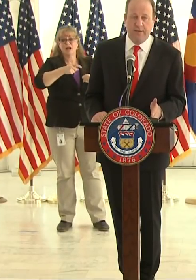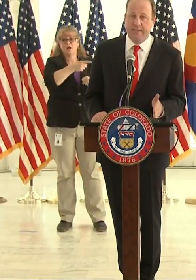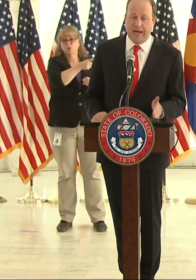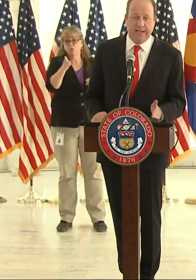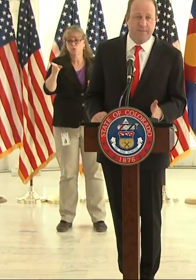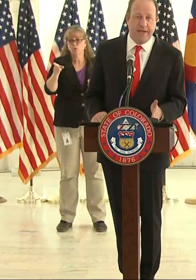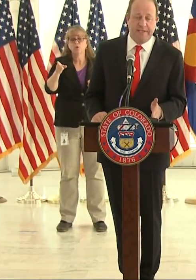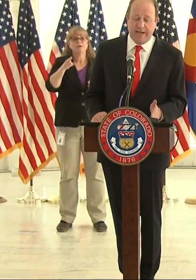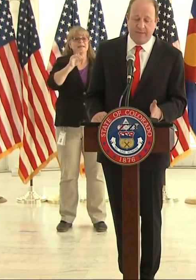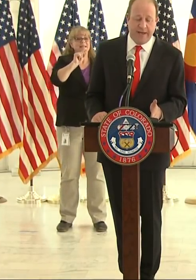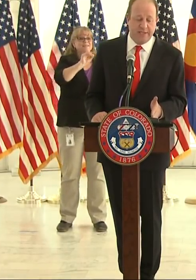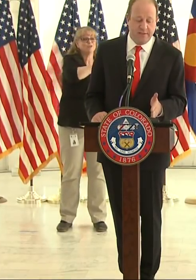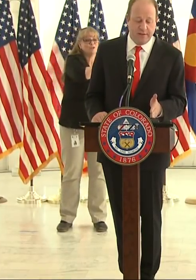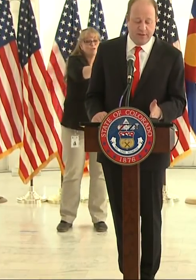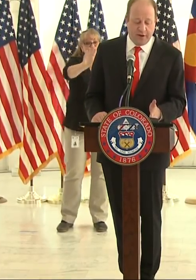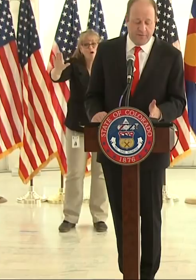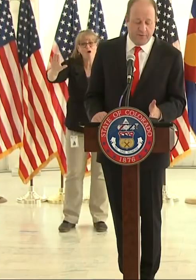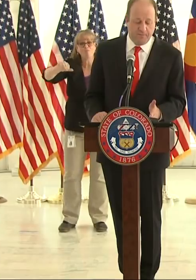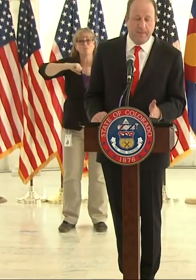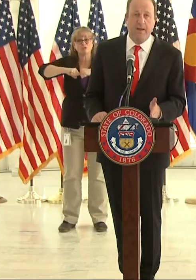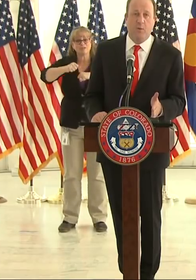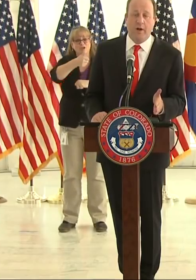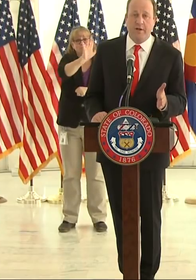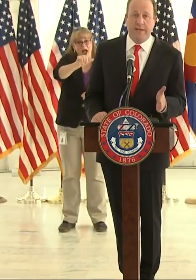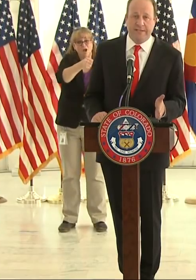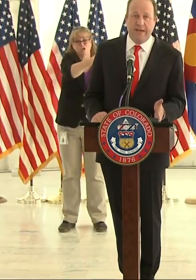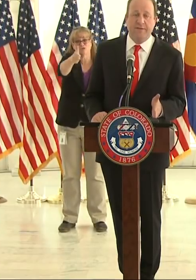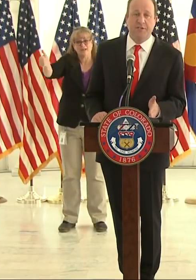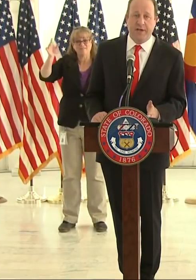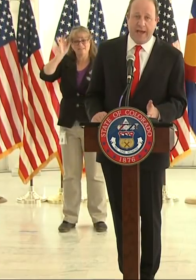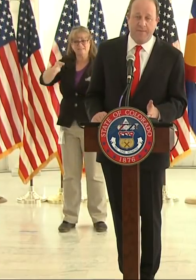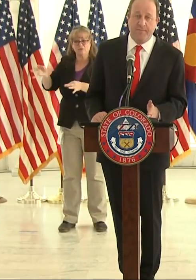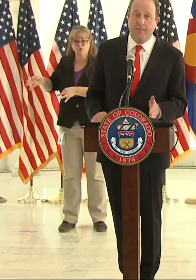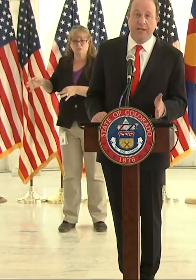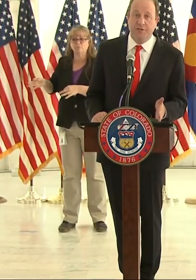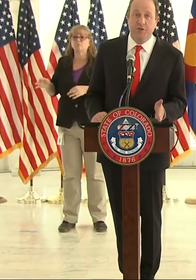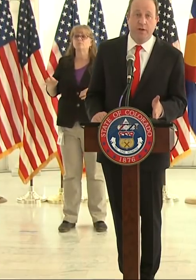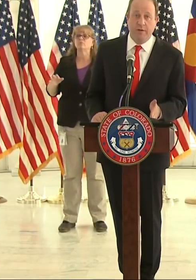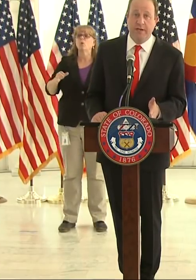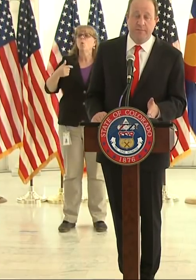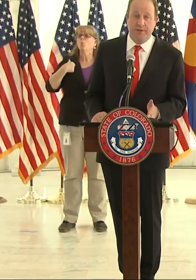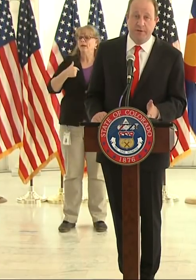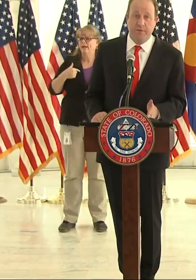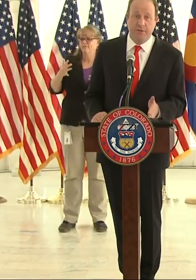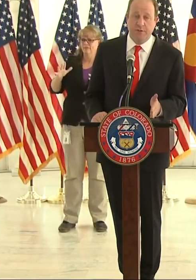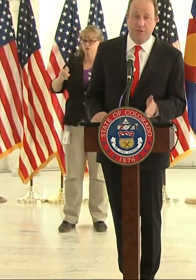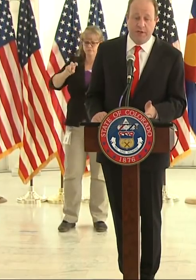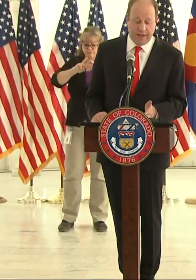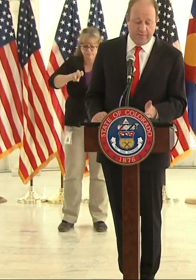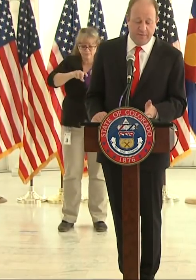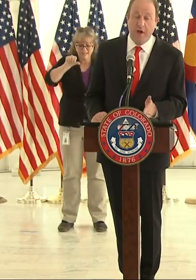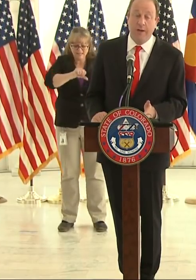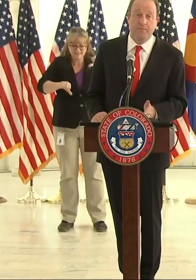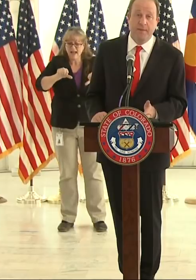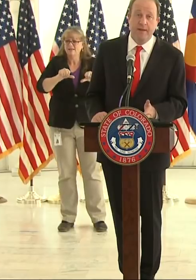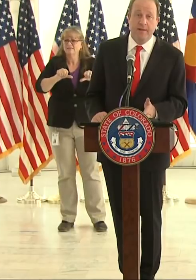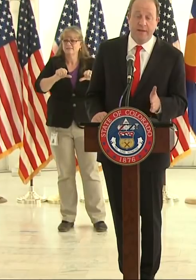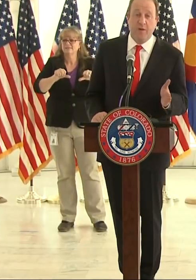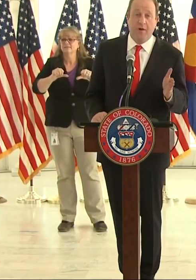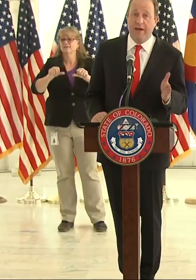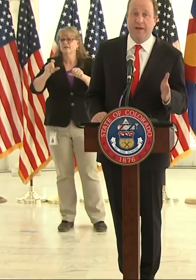guidance, science-based, data-based, thoughtful, want you to be as safe as you can as you do what you need to do to enjoy life,